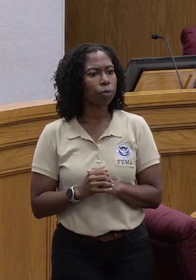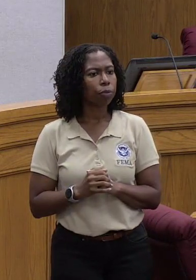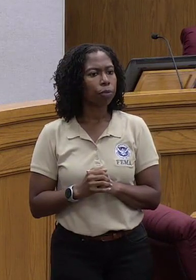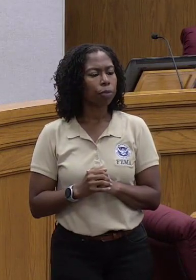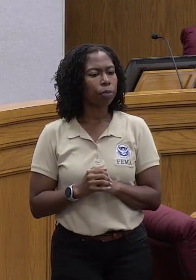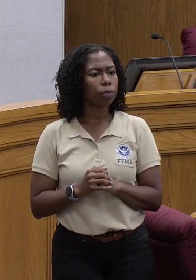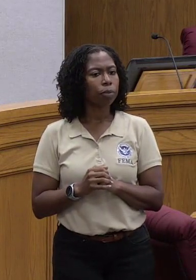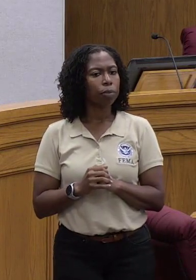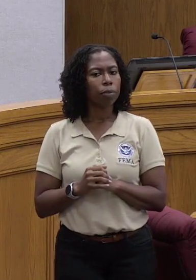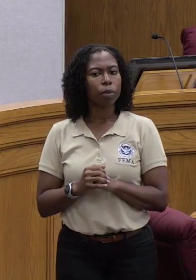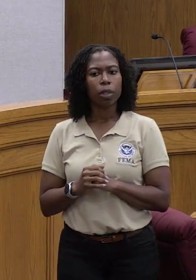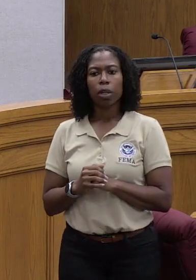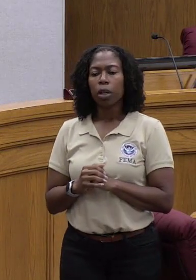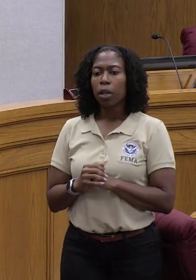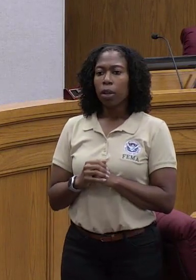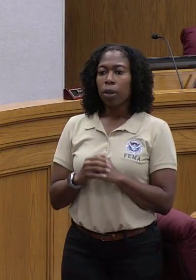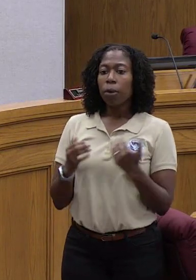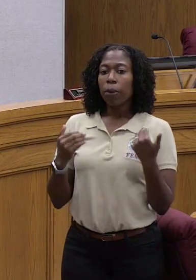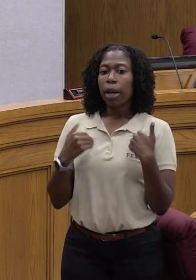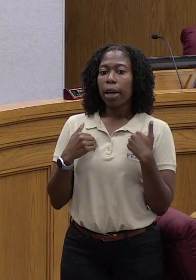are over 700